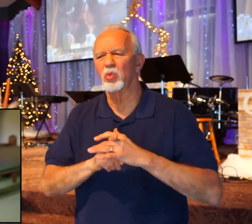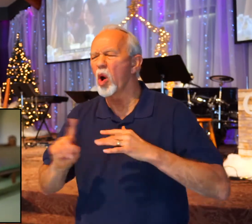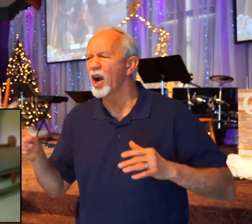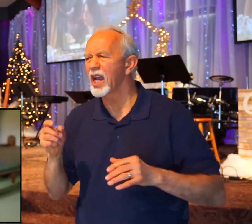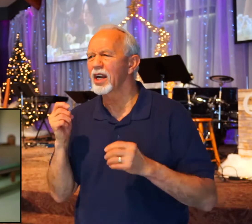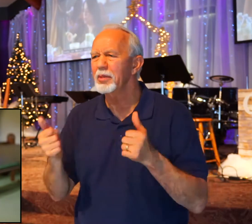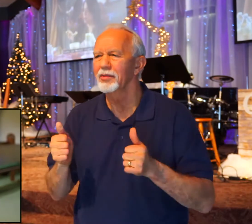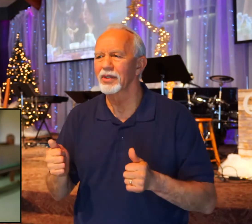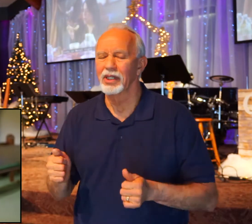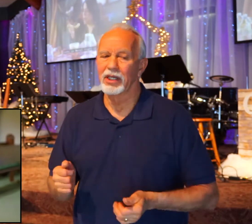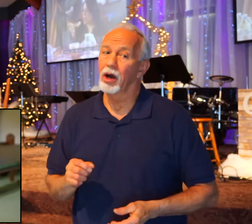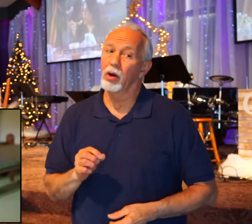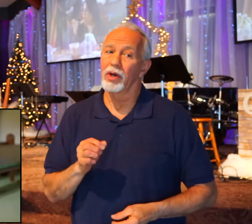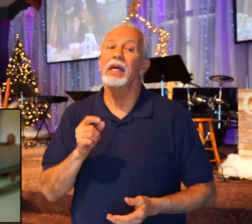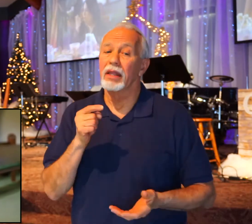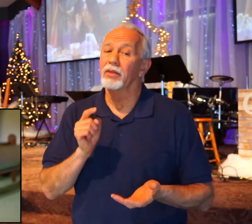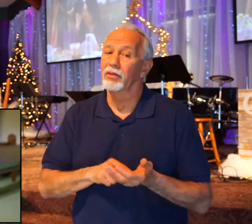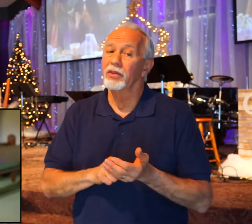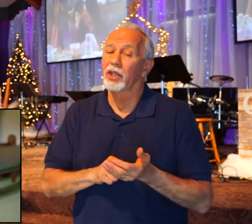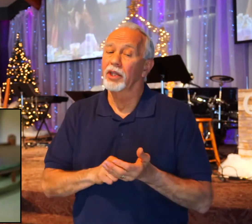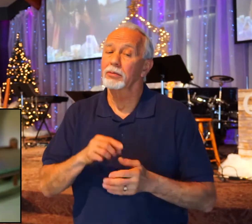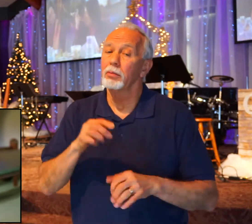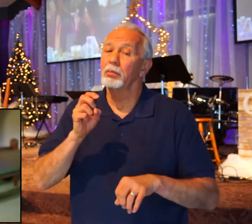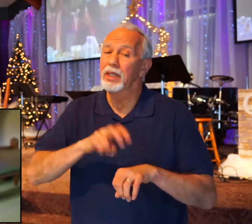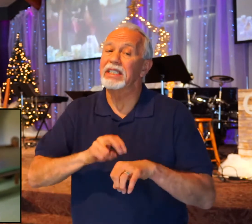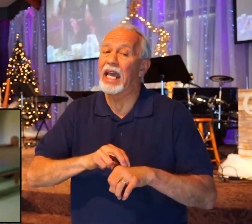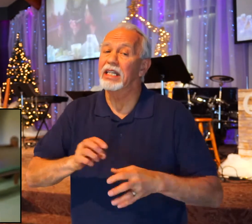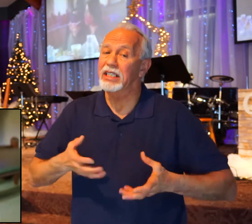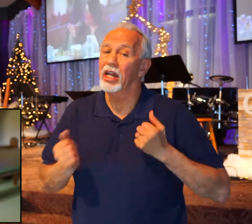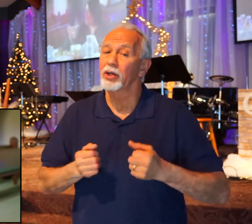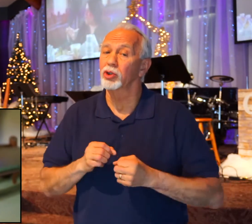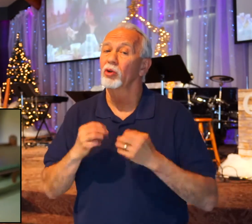looks so Meryl right now.